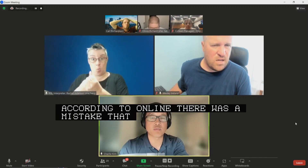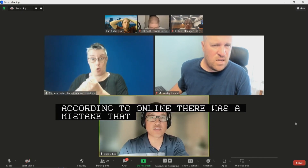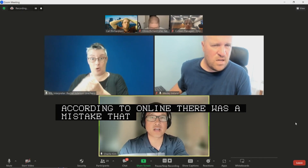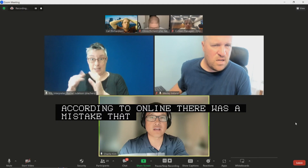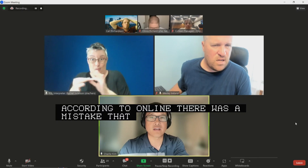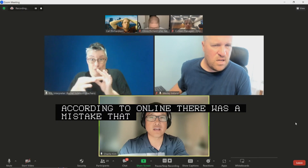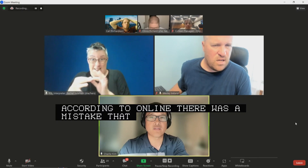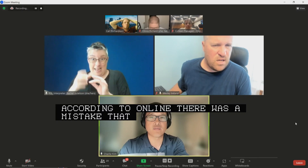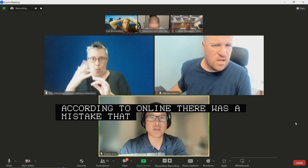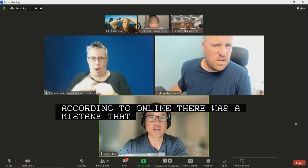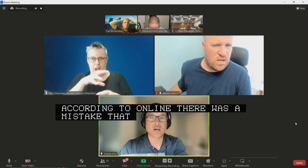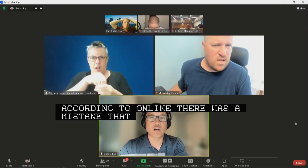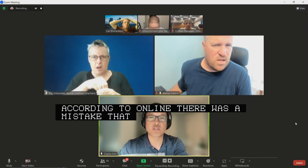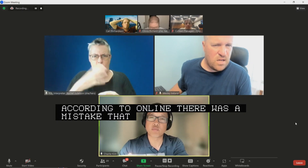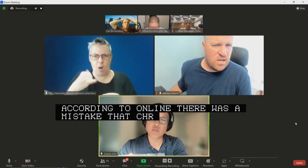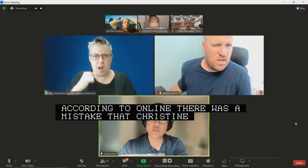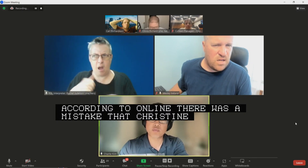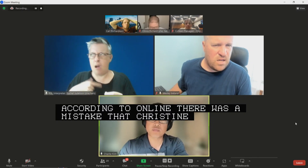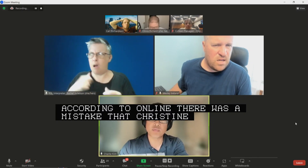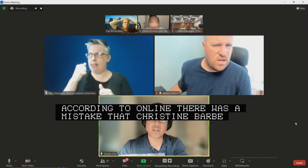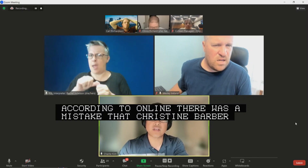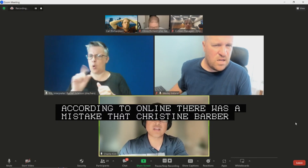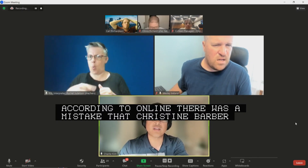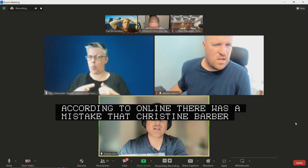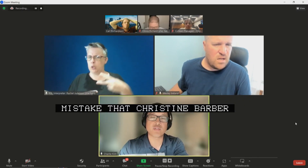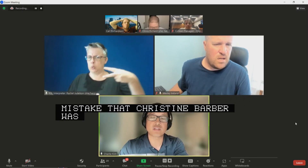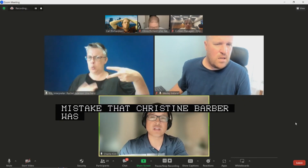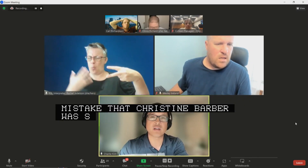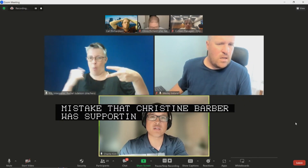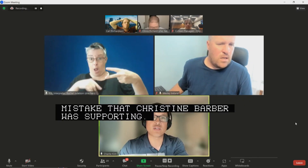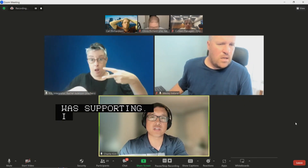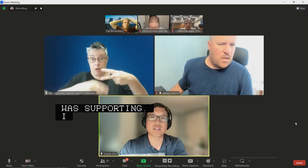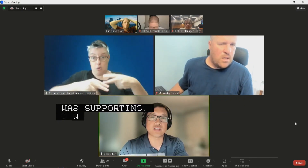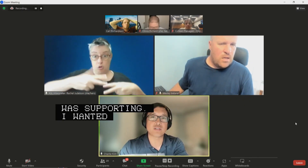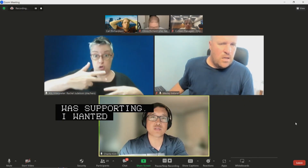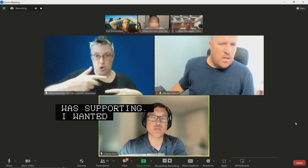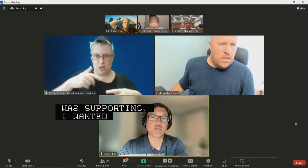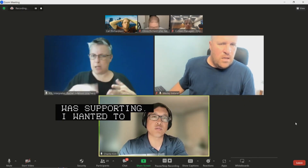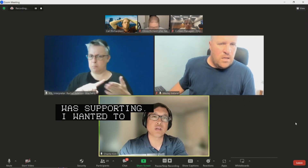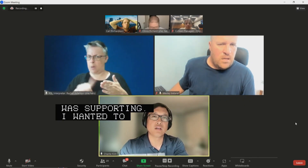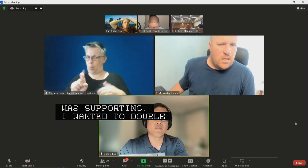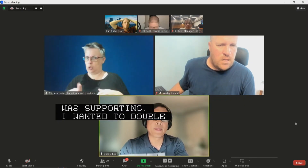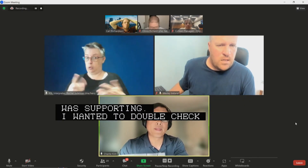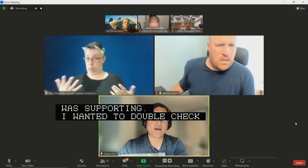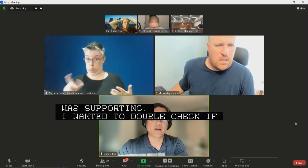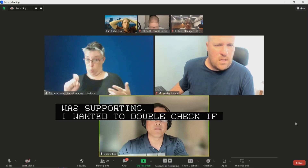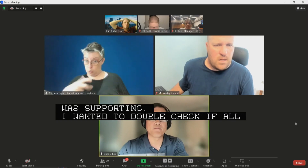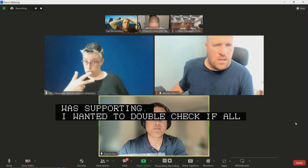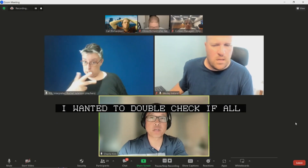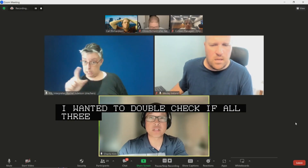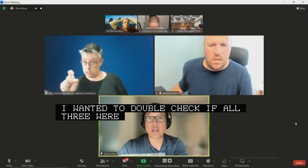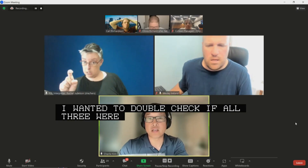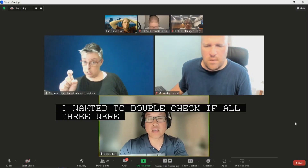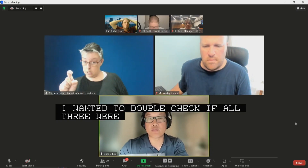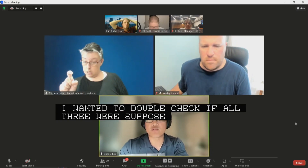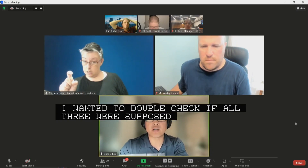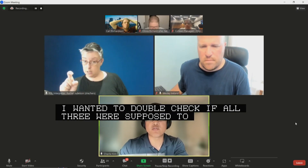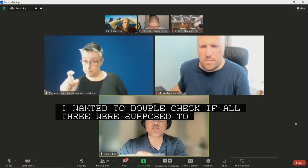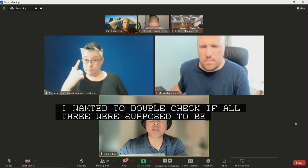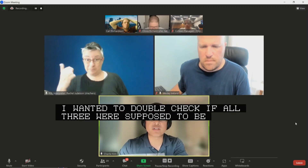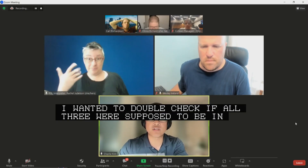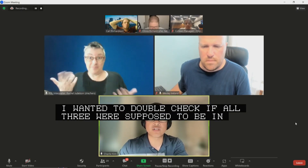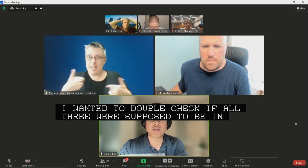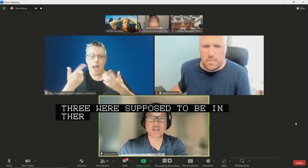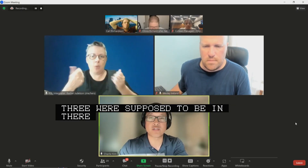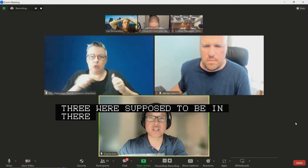to double check if all three were supposed to be in there for this letter or just these two, because again I was trying to